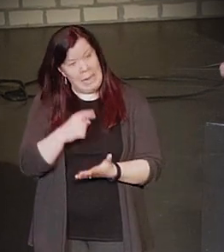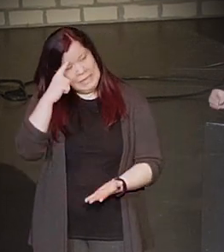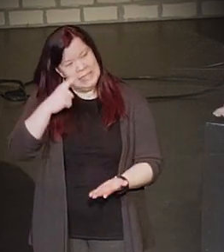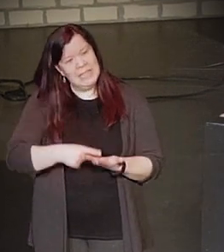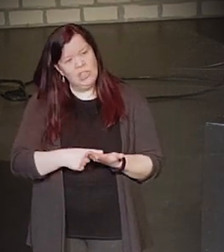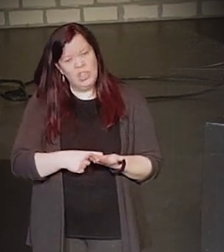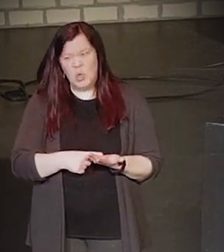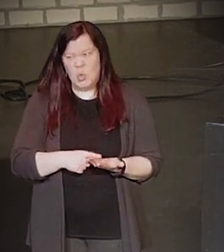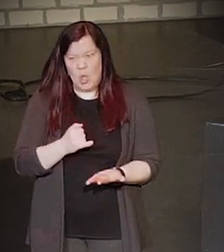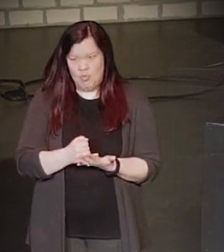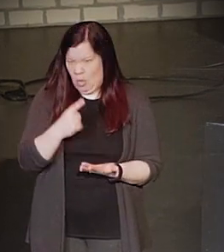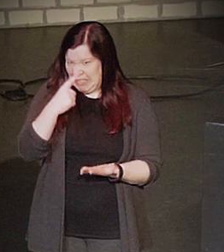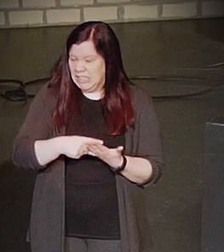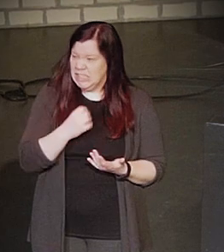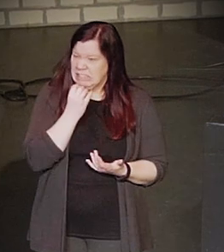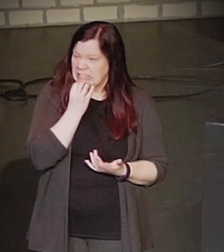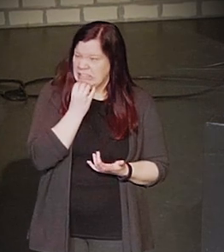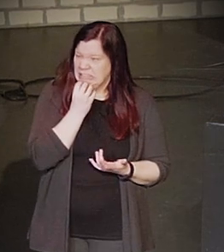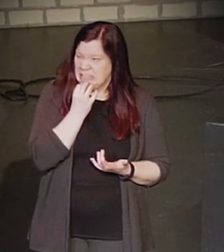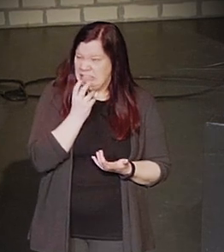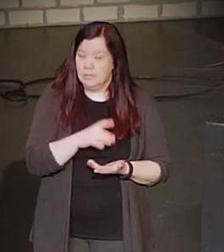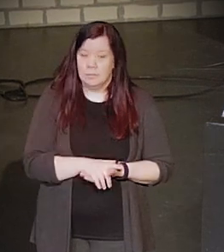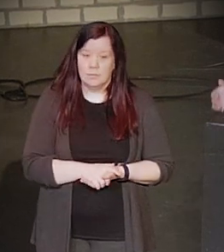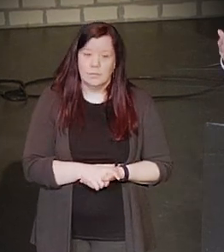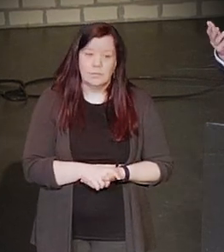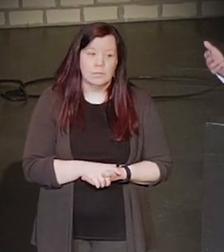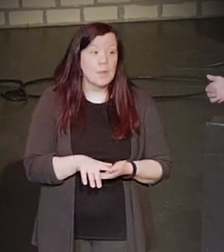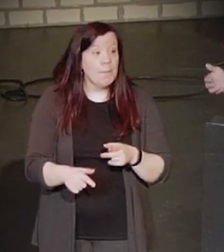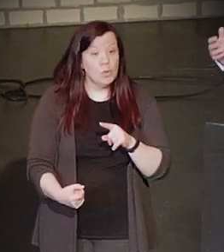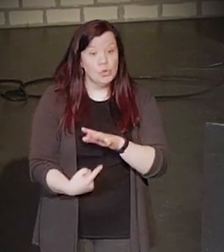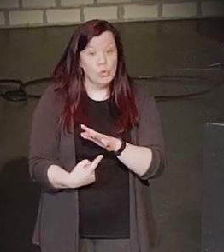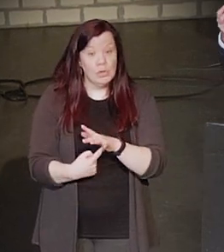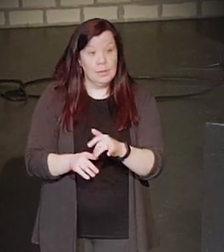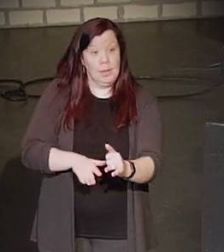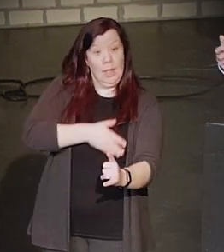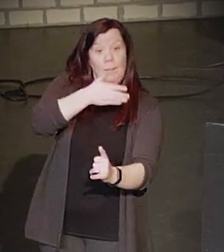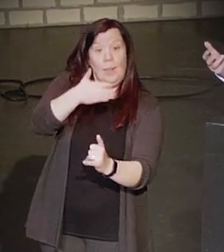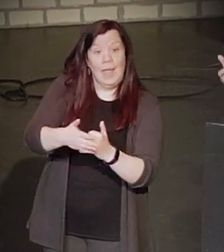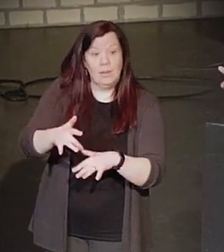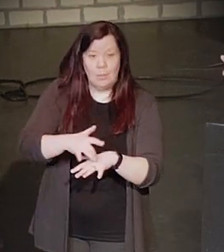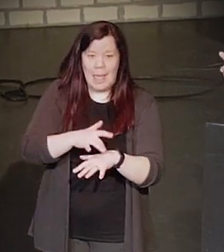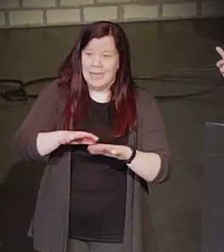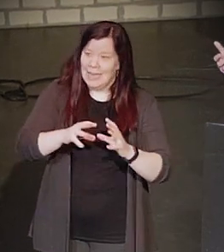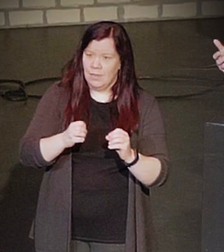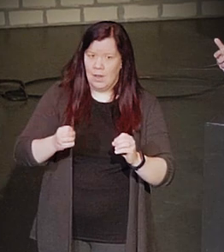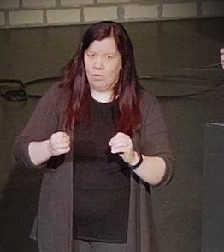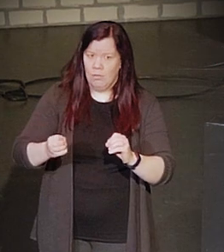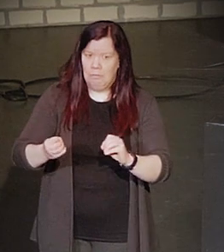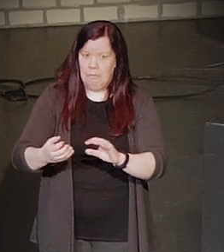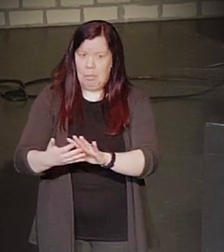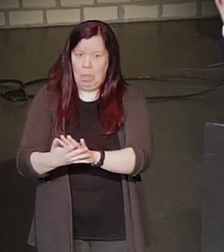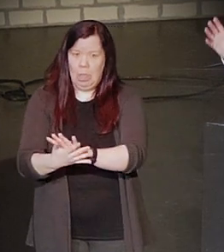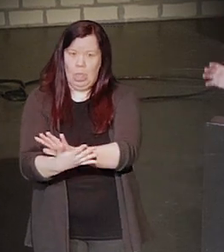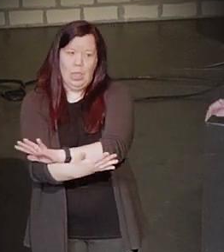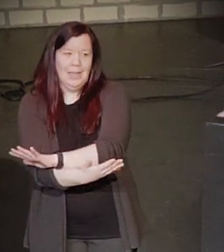or very much the wrong decisions. And most crucially, by the end of the play, as everything starts to disintegrate in